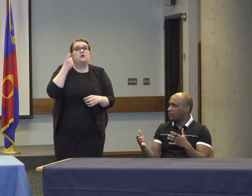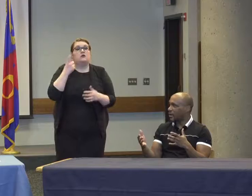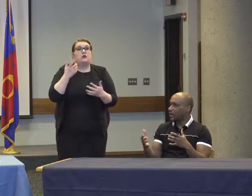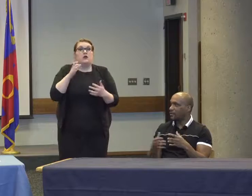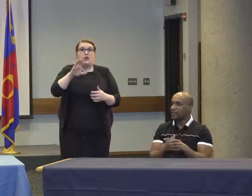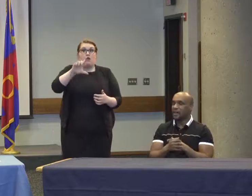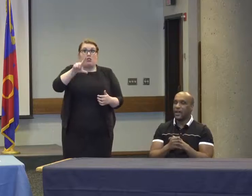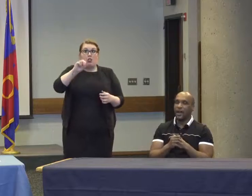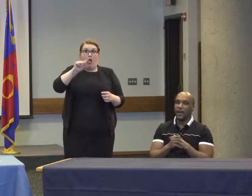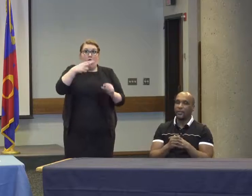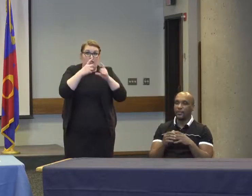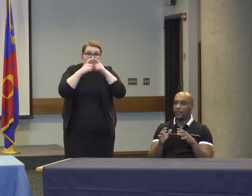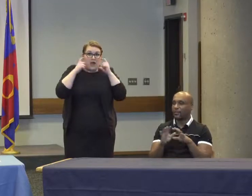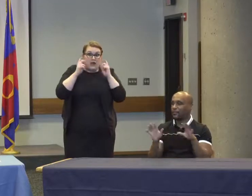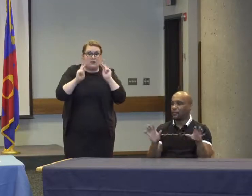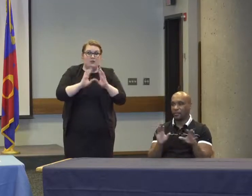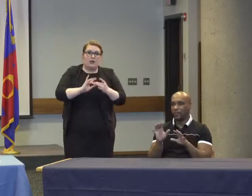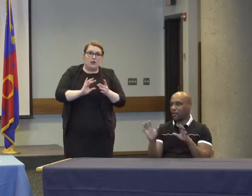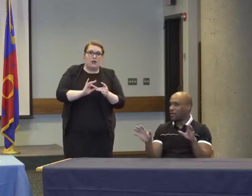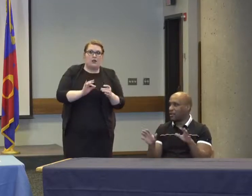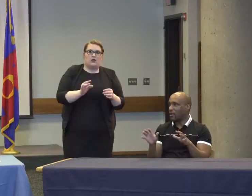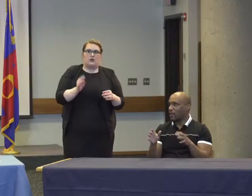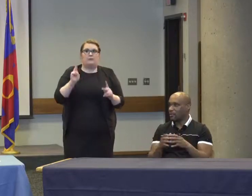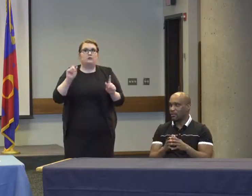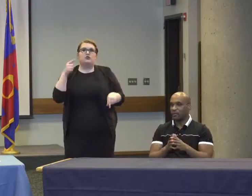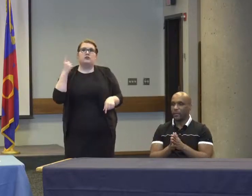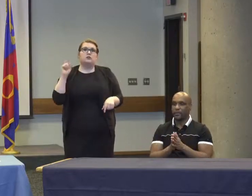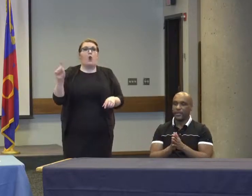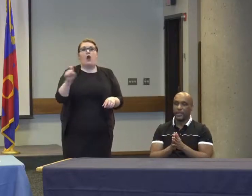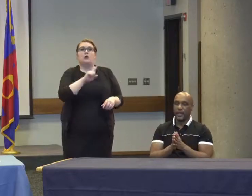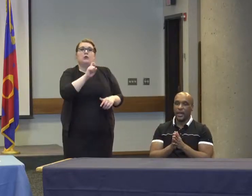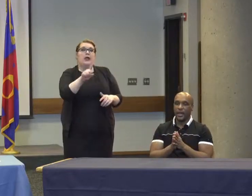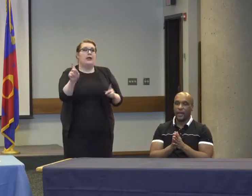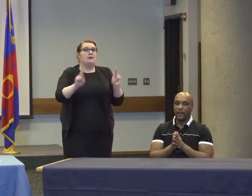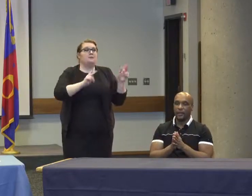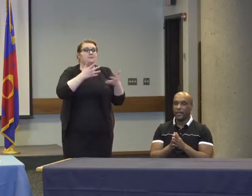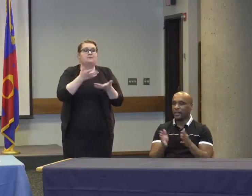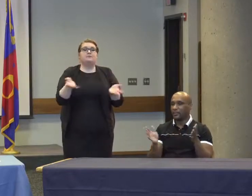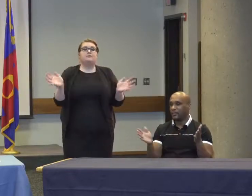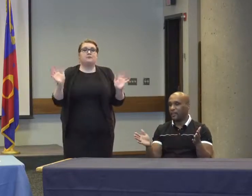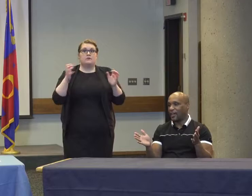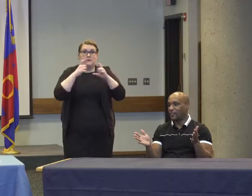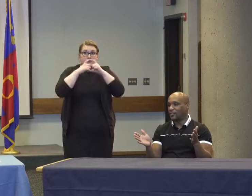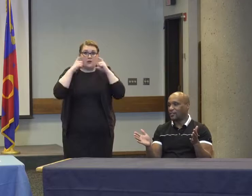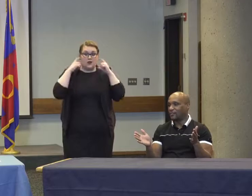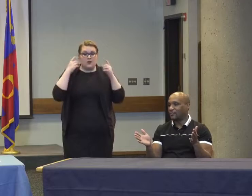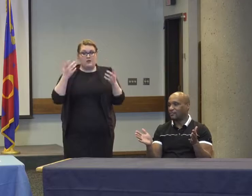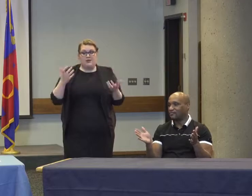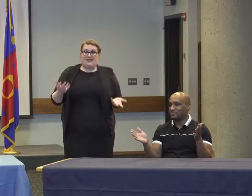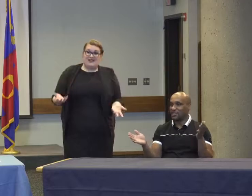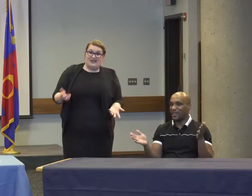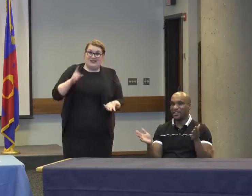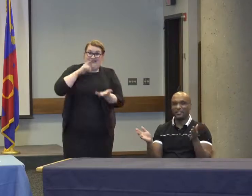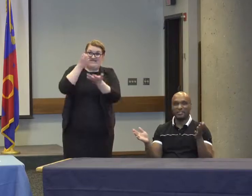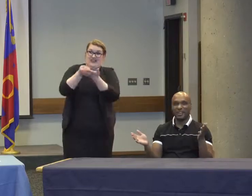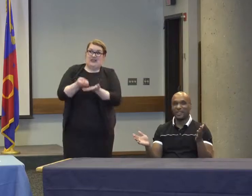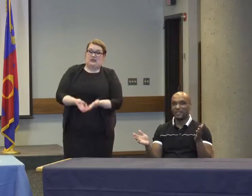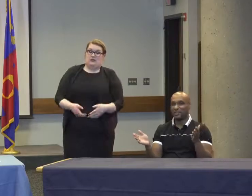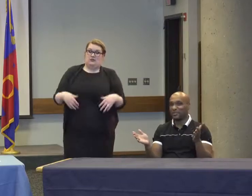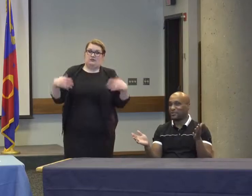the cloth mask in terms of folks just walking around in general public. Again, the evidence